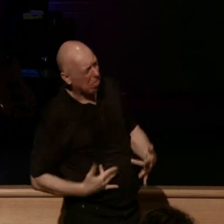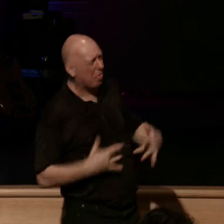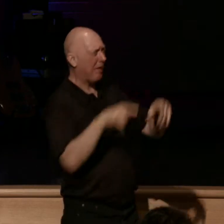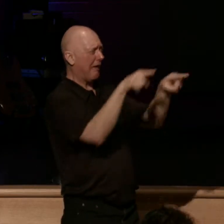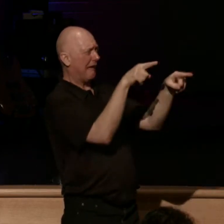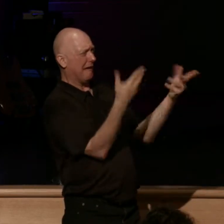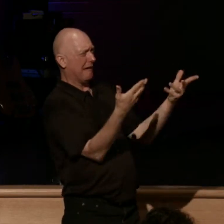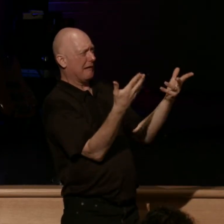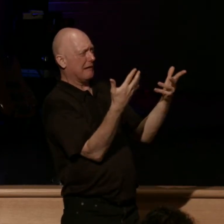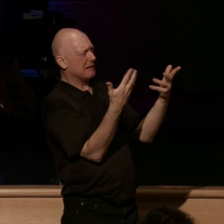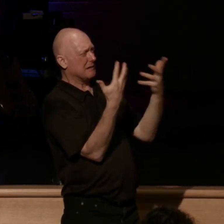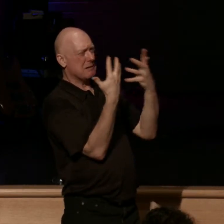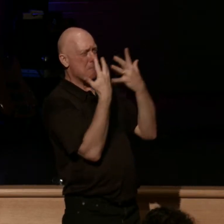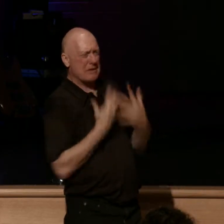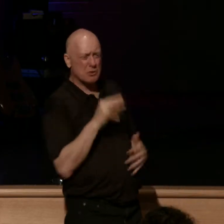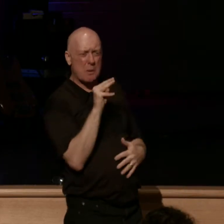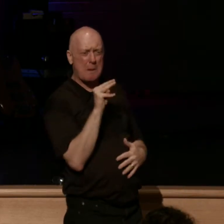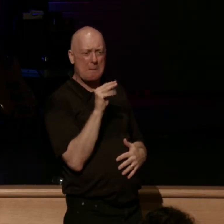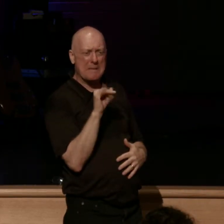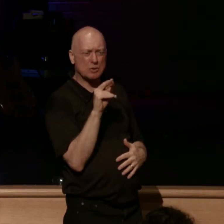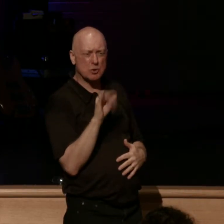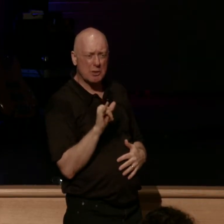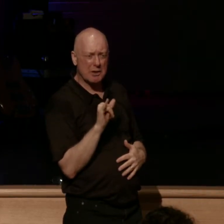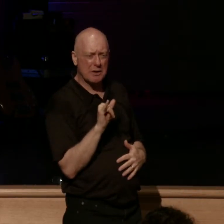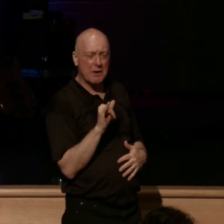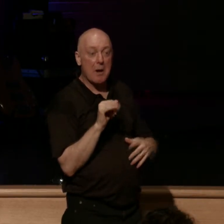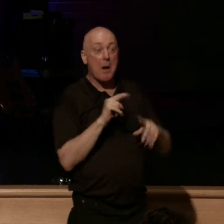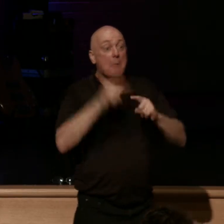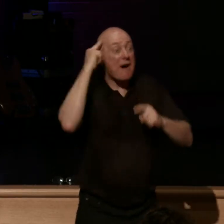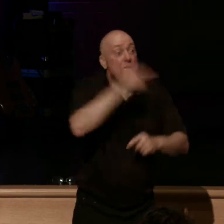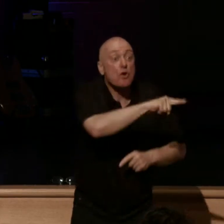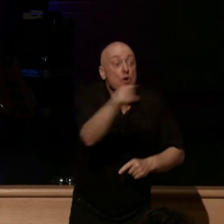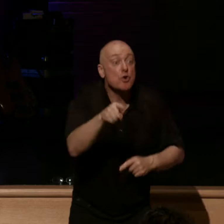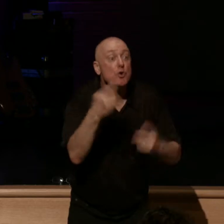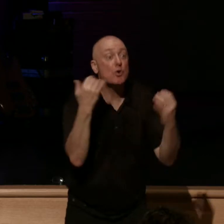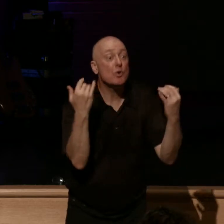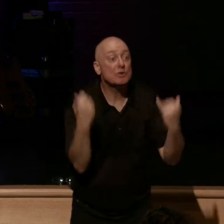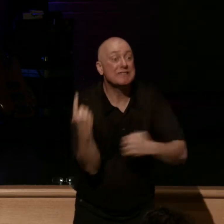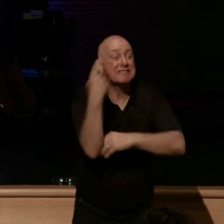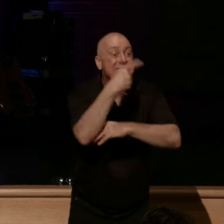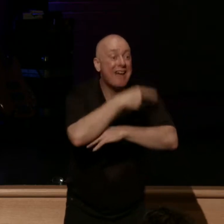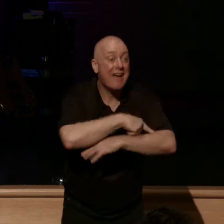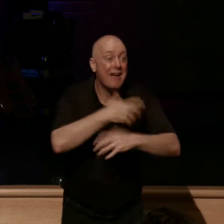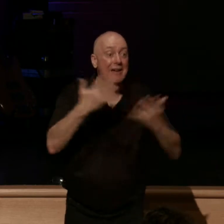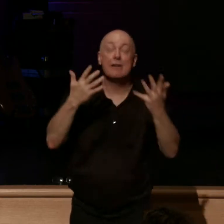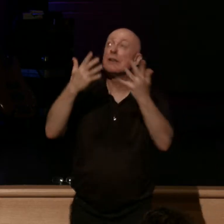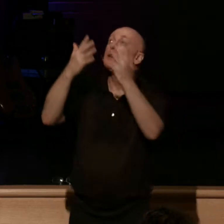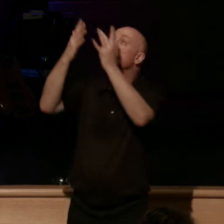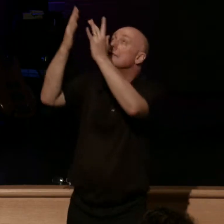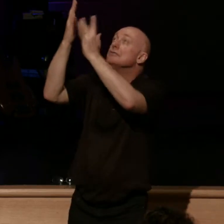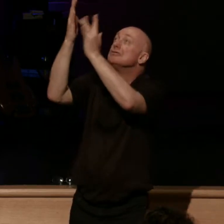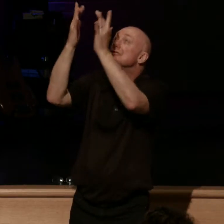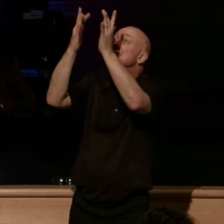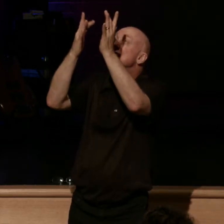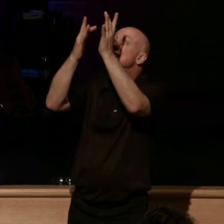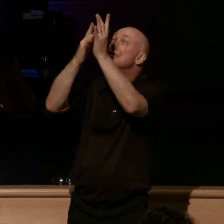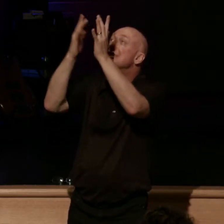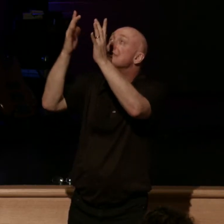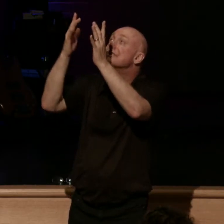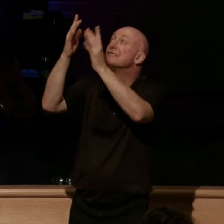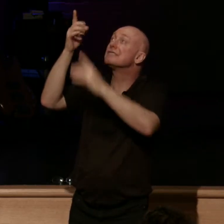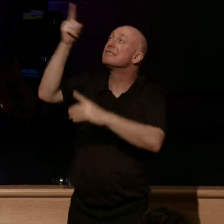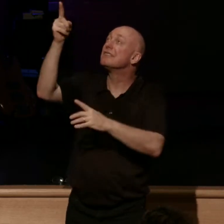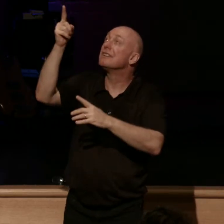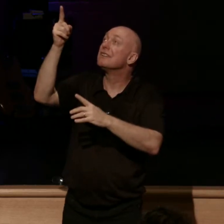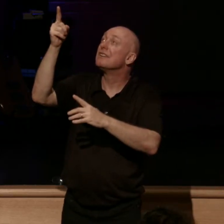depression, the misery. But for you today, the Son of Righteousness appears, the Son